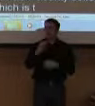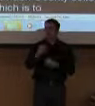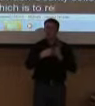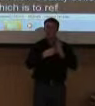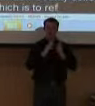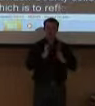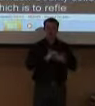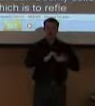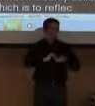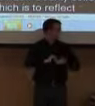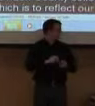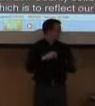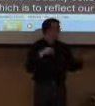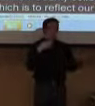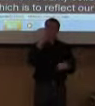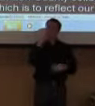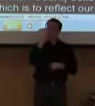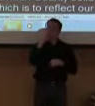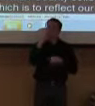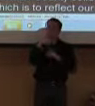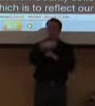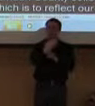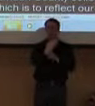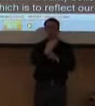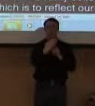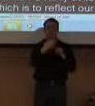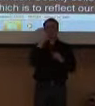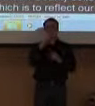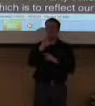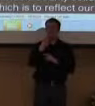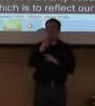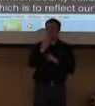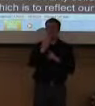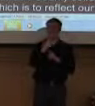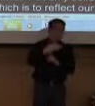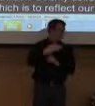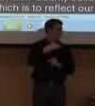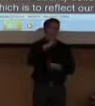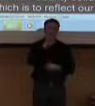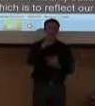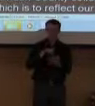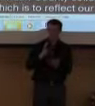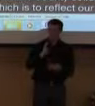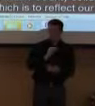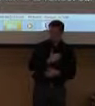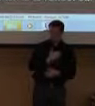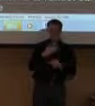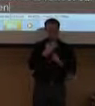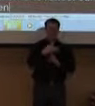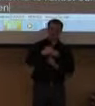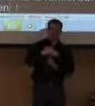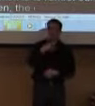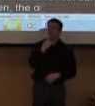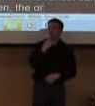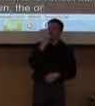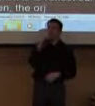So the blue petal is for Camden, the orange in the middle is ours, and the red is